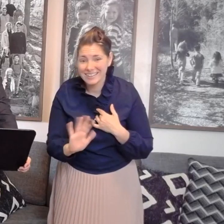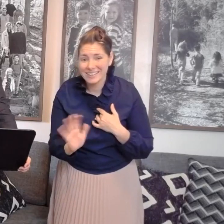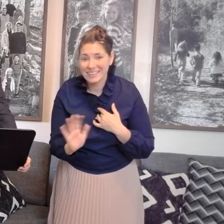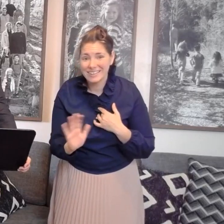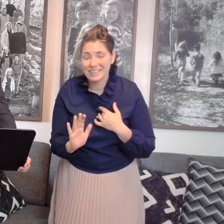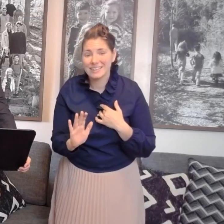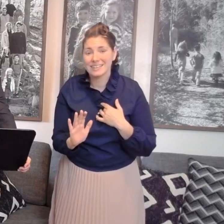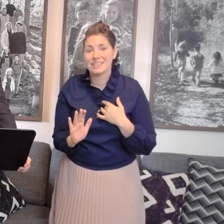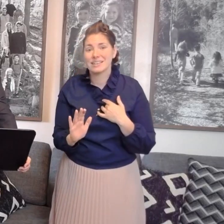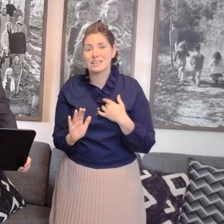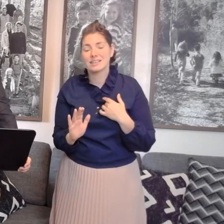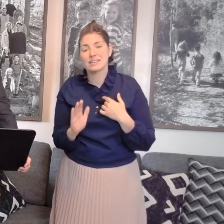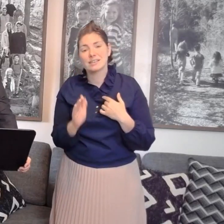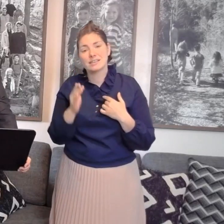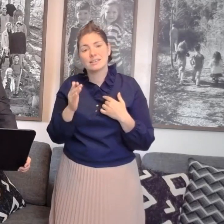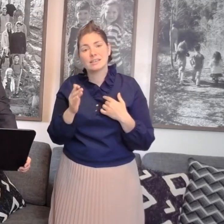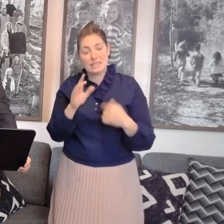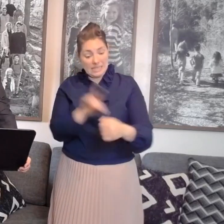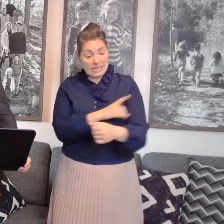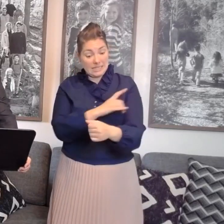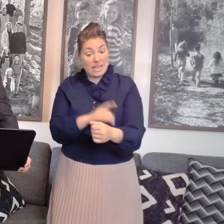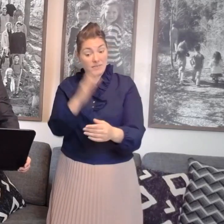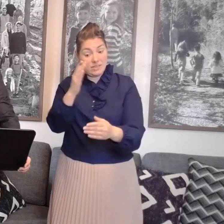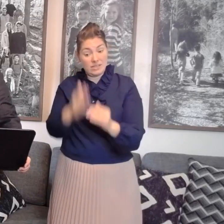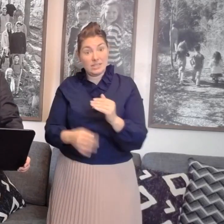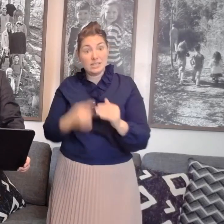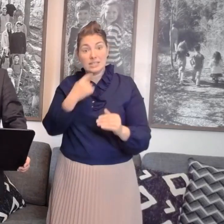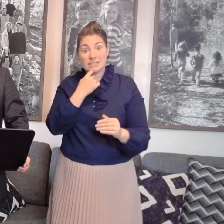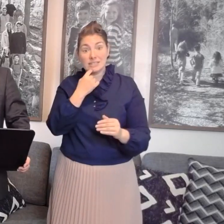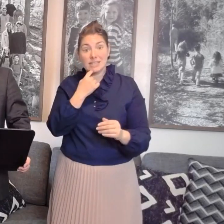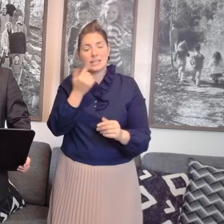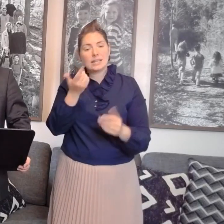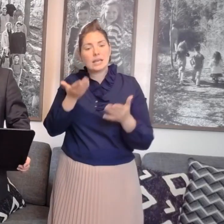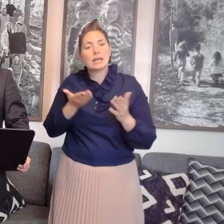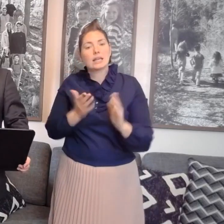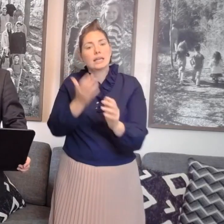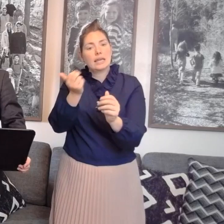He would conclude by saying, let everything